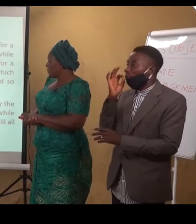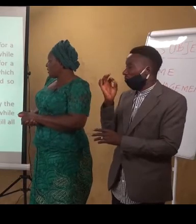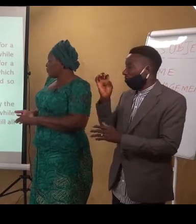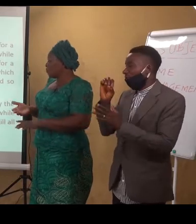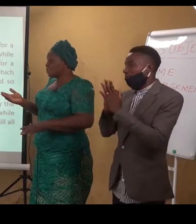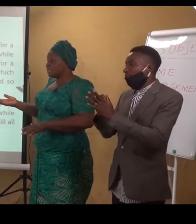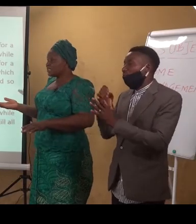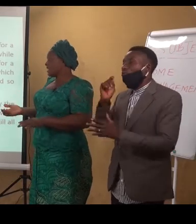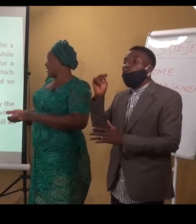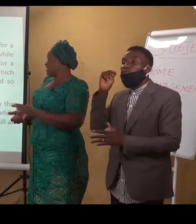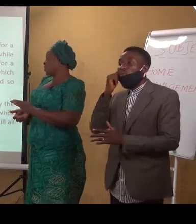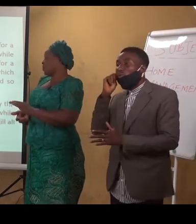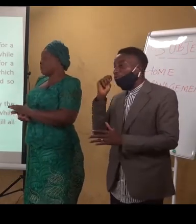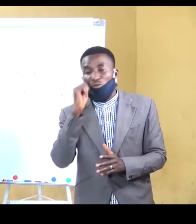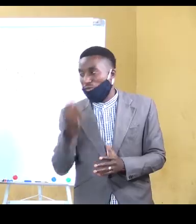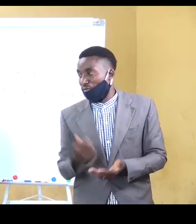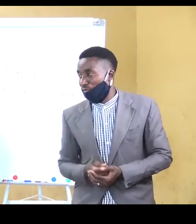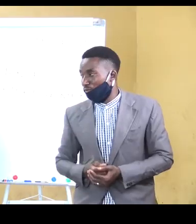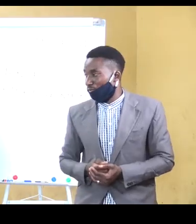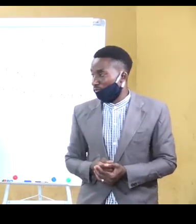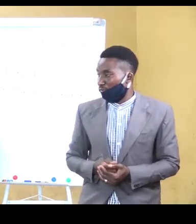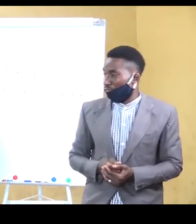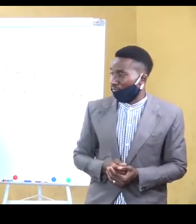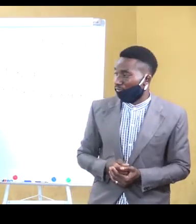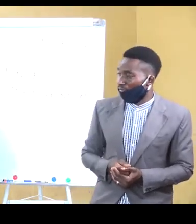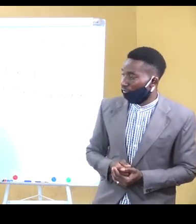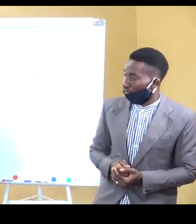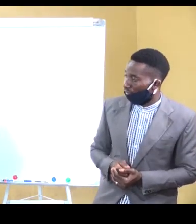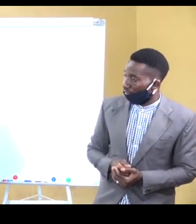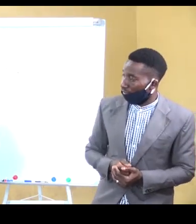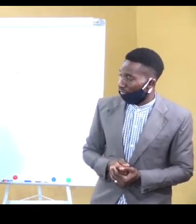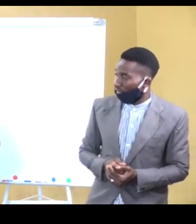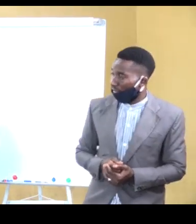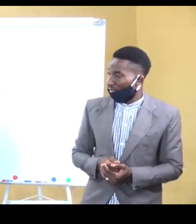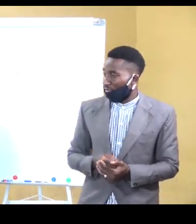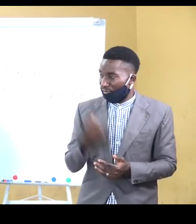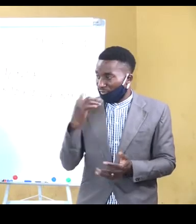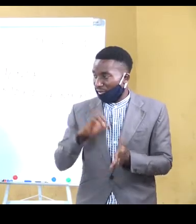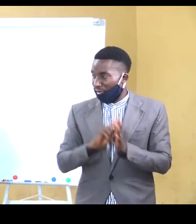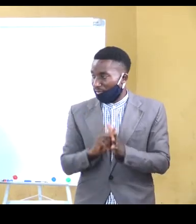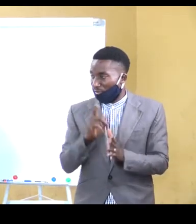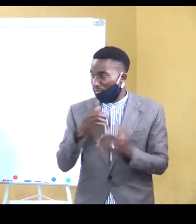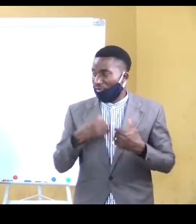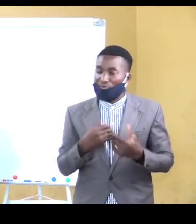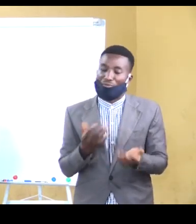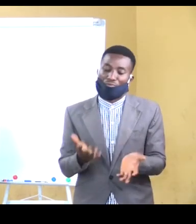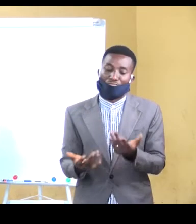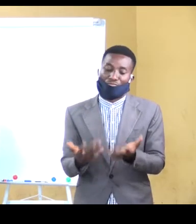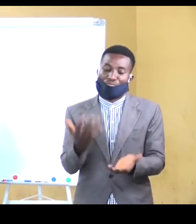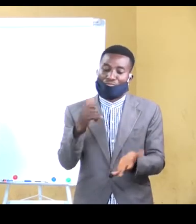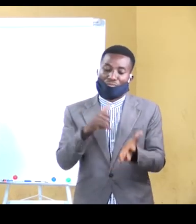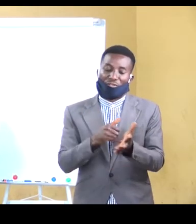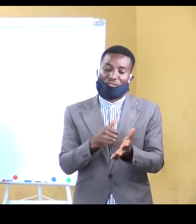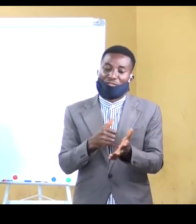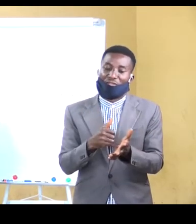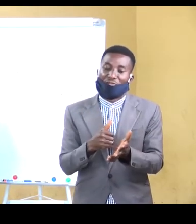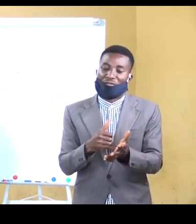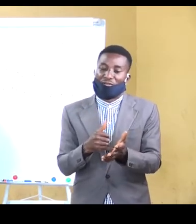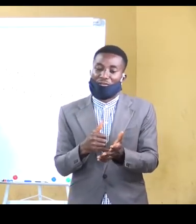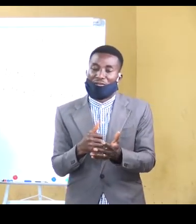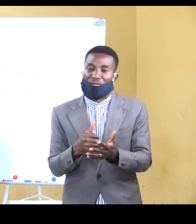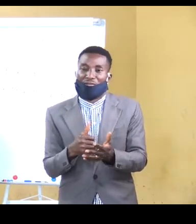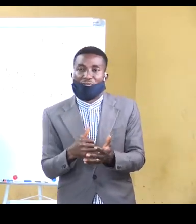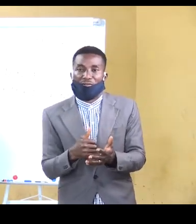home, using sterilization method, that you have to boil, you have to wash your tomato, you have to boil them, you have